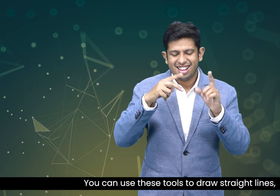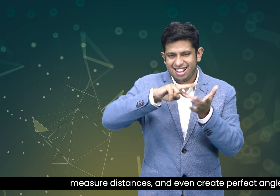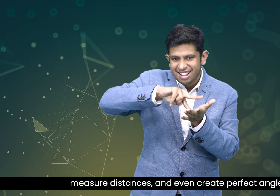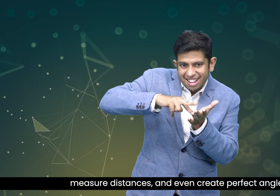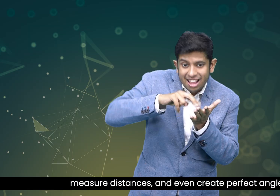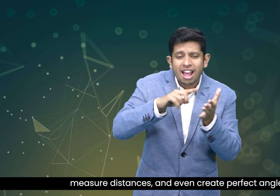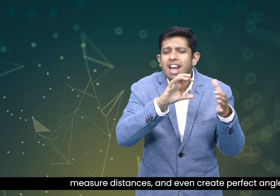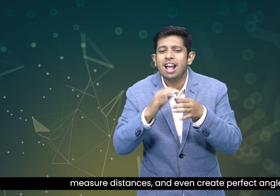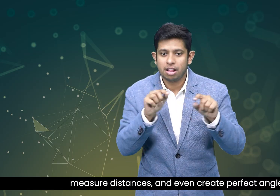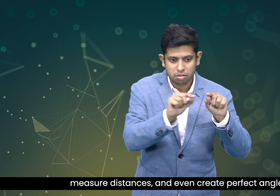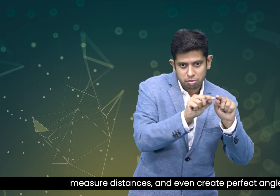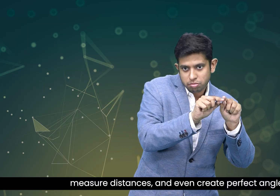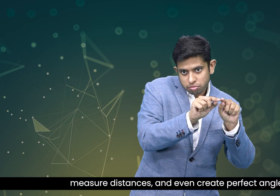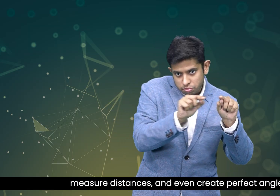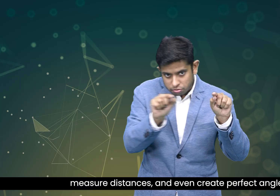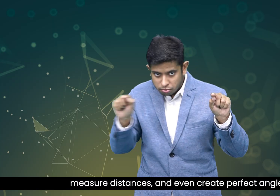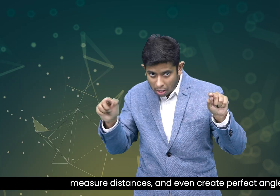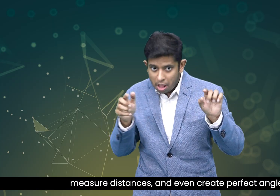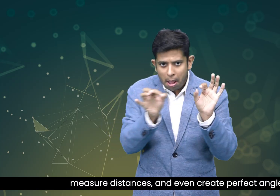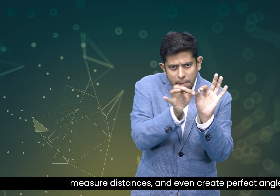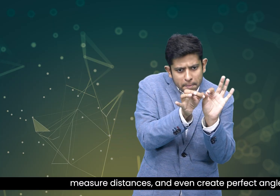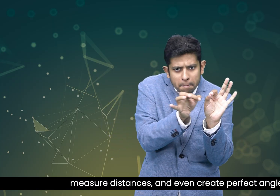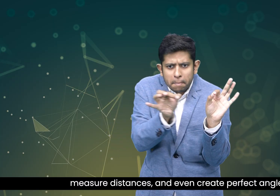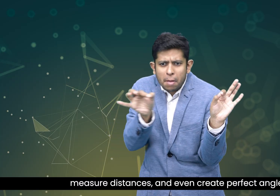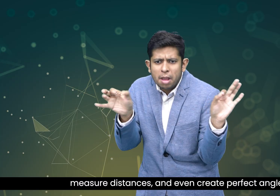measure distances, and even create perfect angles.